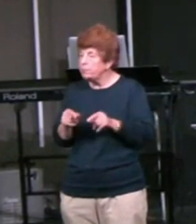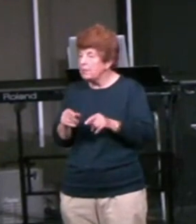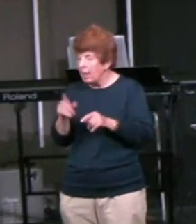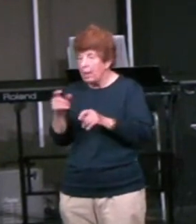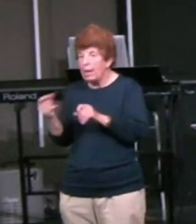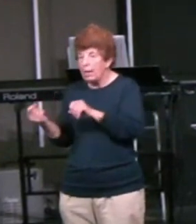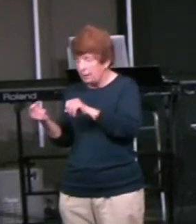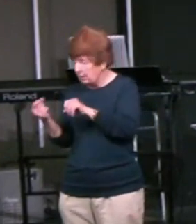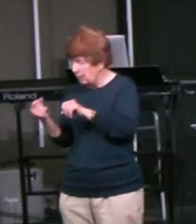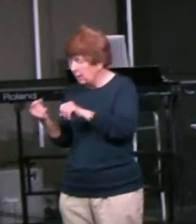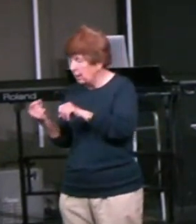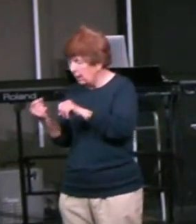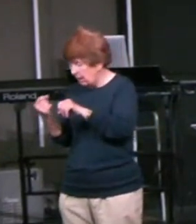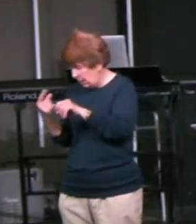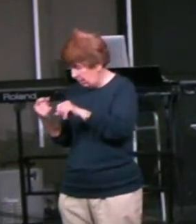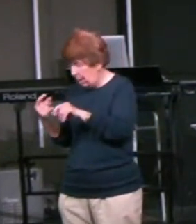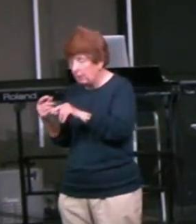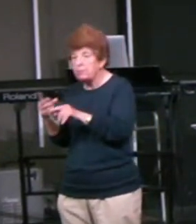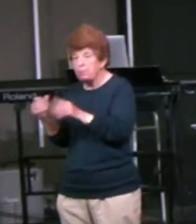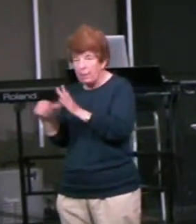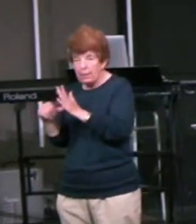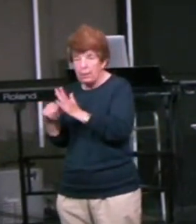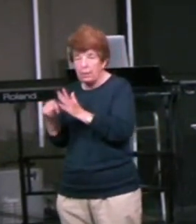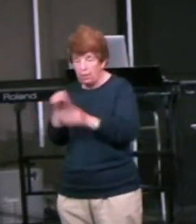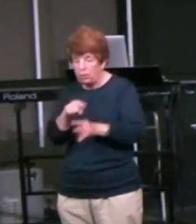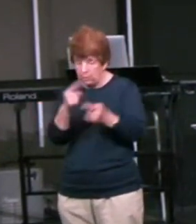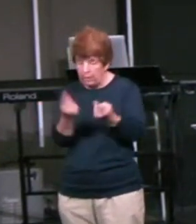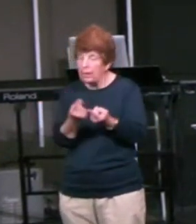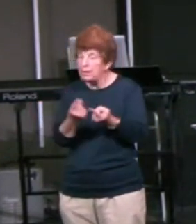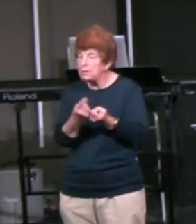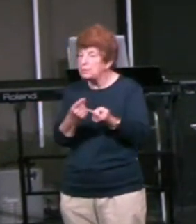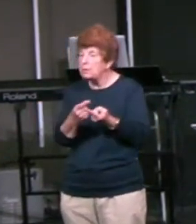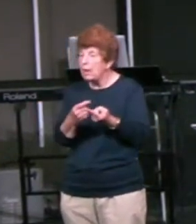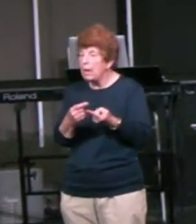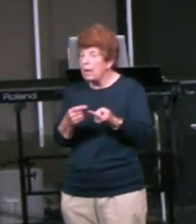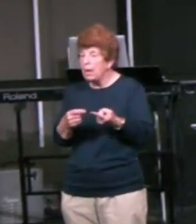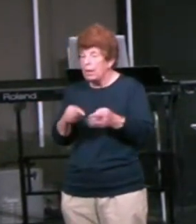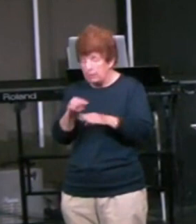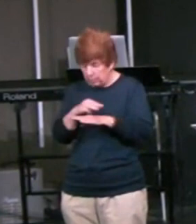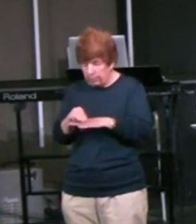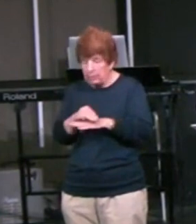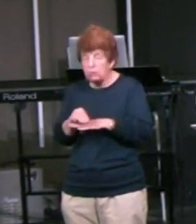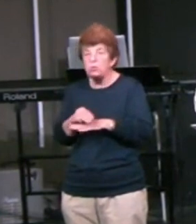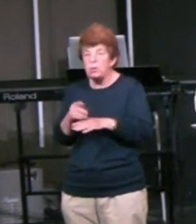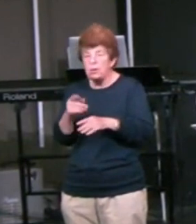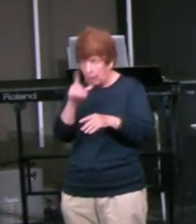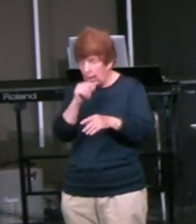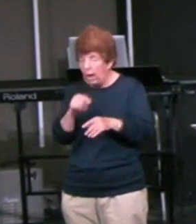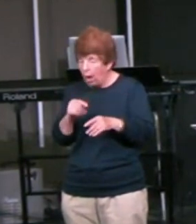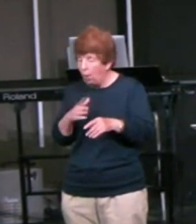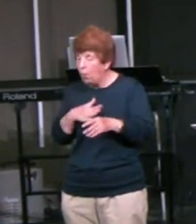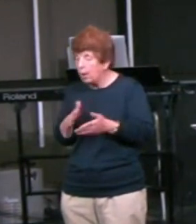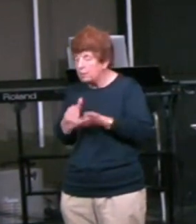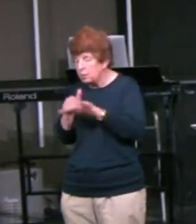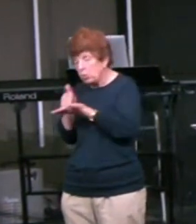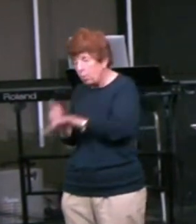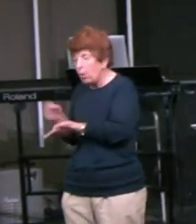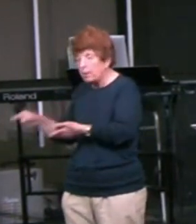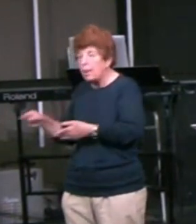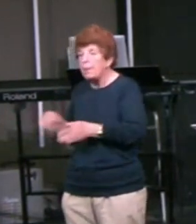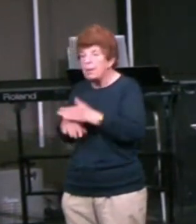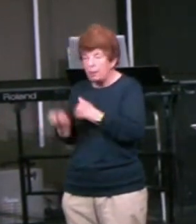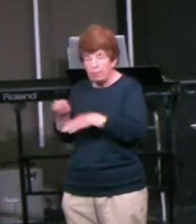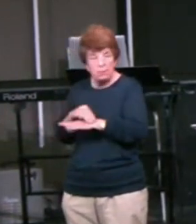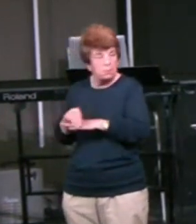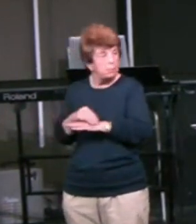off a donation because I realised that those sorts of things cost, and this was a ministry and I wanted to support them in their